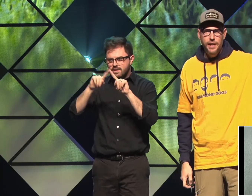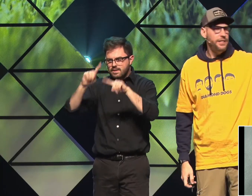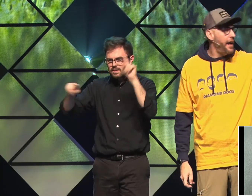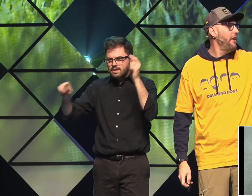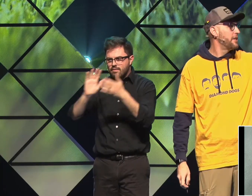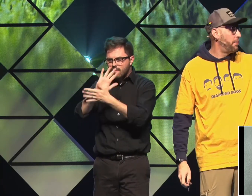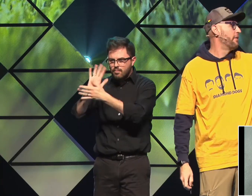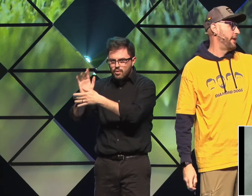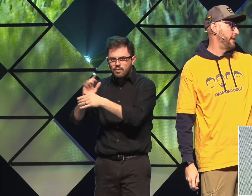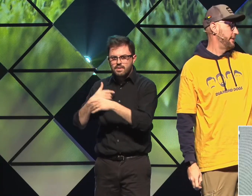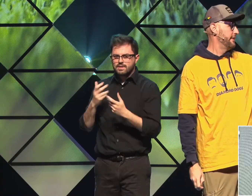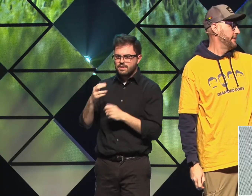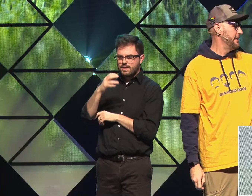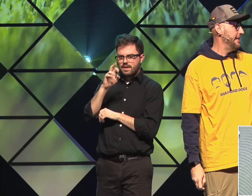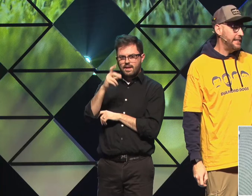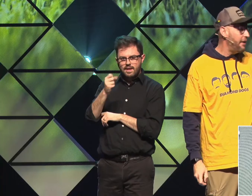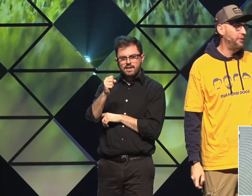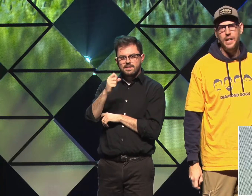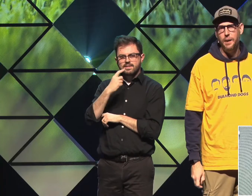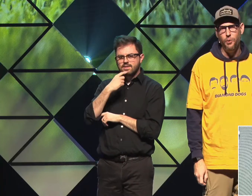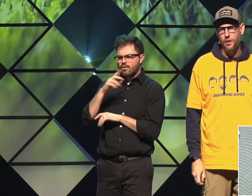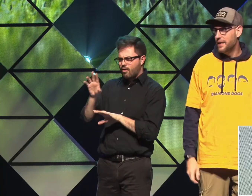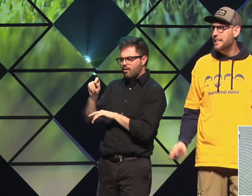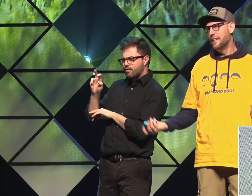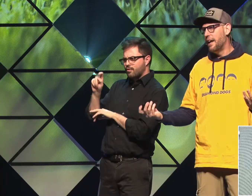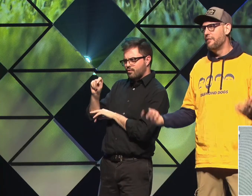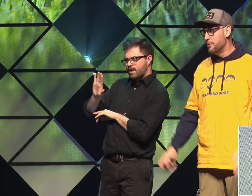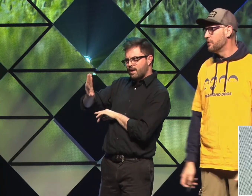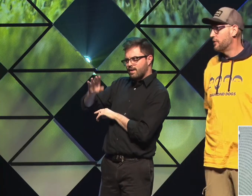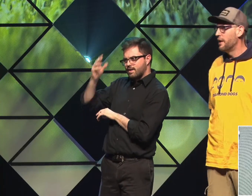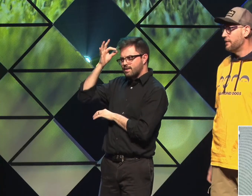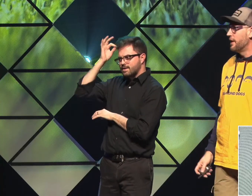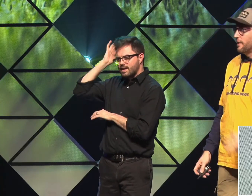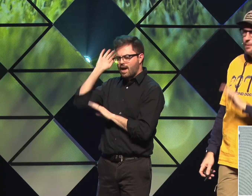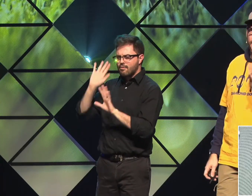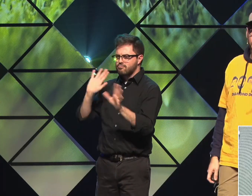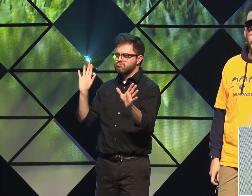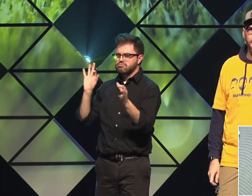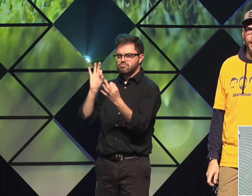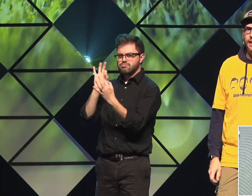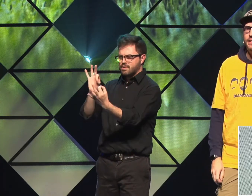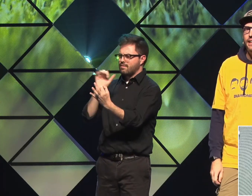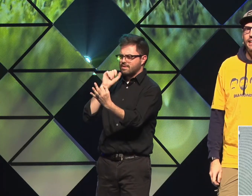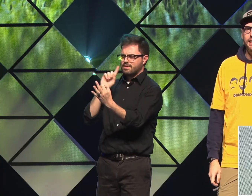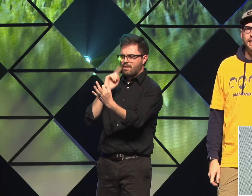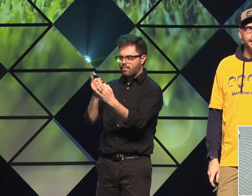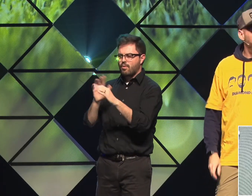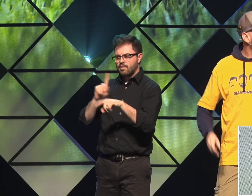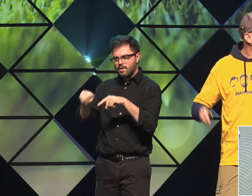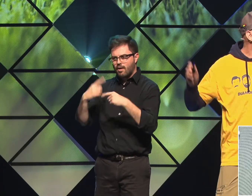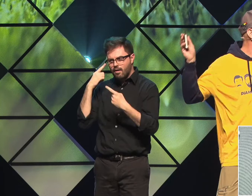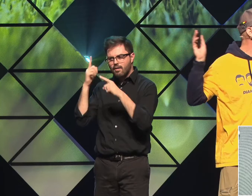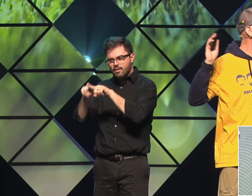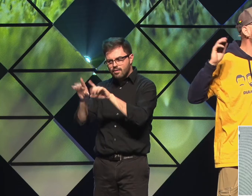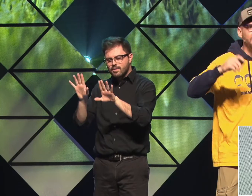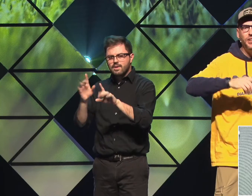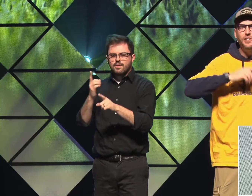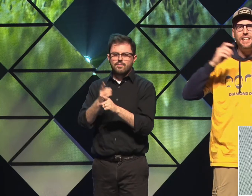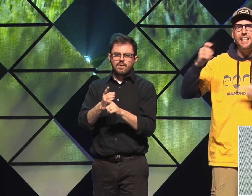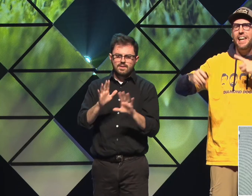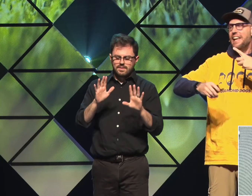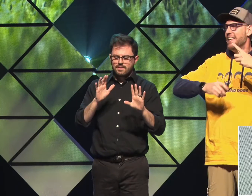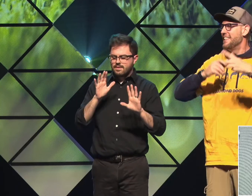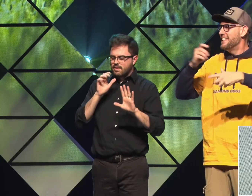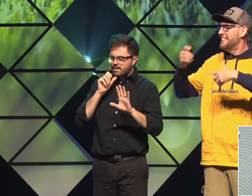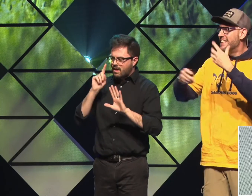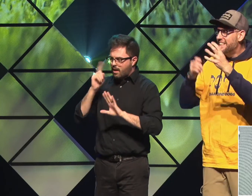that Trent's hair is perfect. It's definitely not boring. And he did have a beautiful head of hair. I'm not going to lie, right? Not at all boring, Ted says. So there's